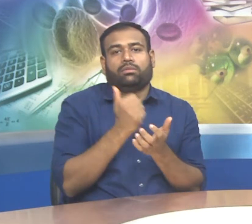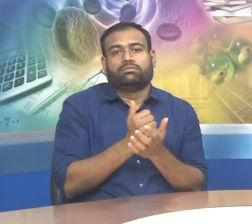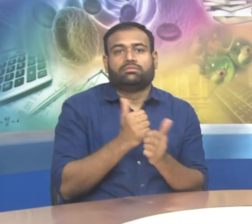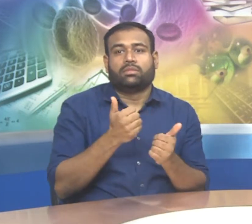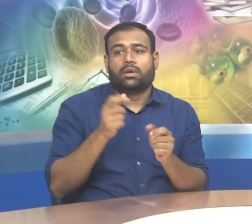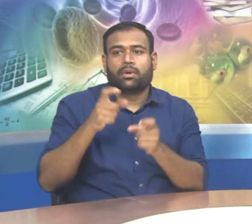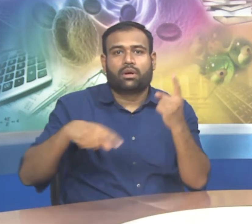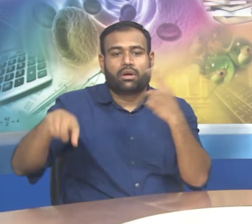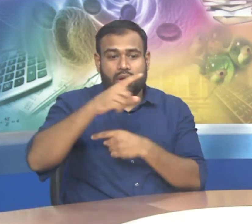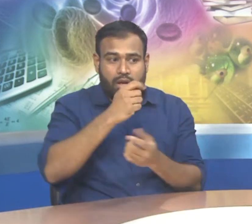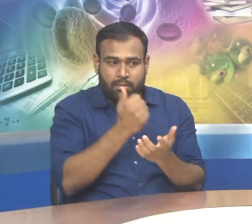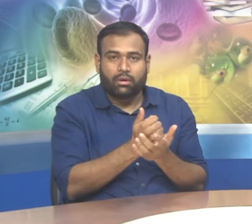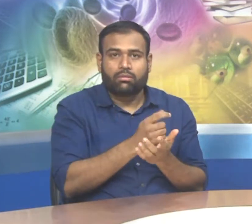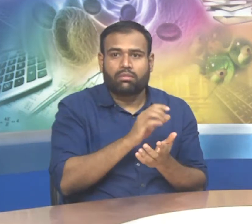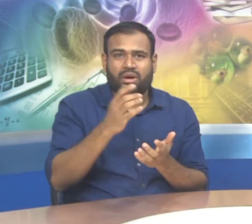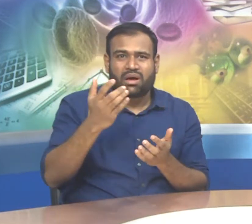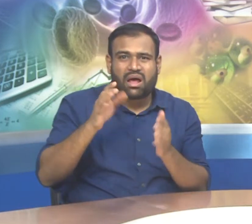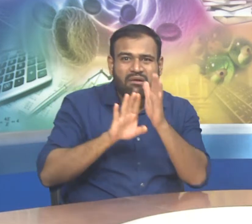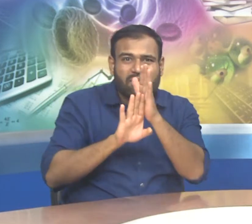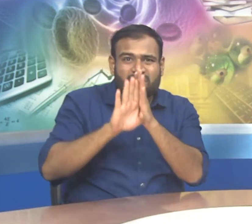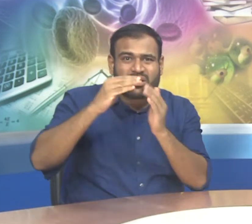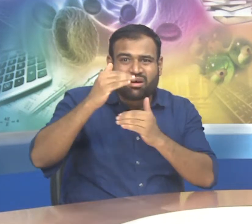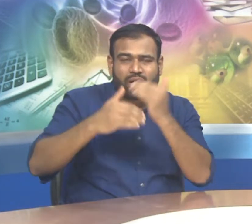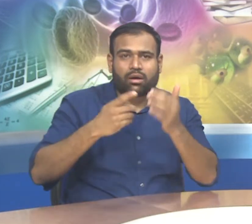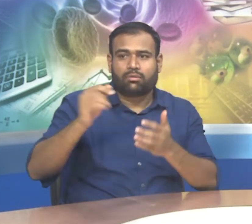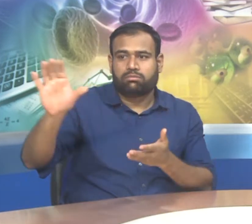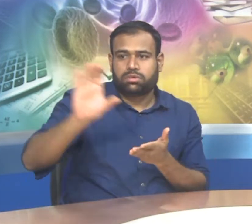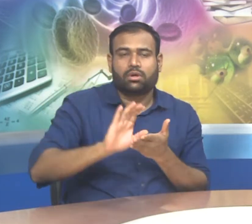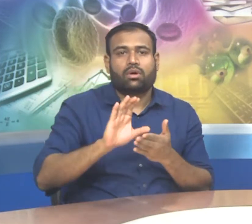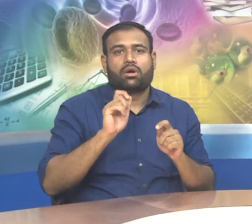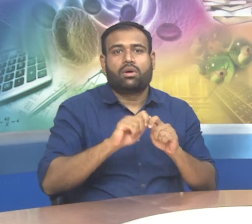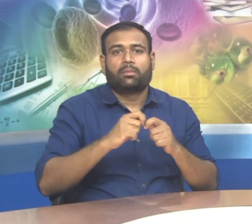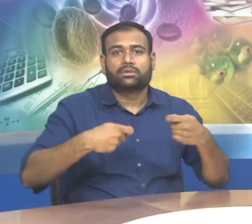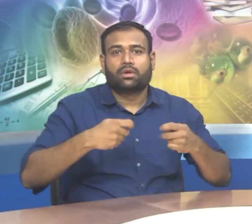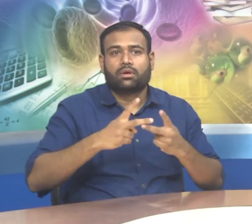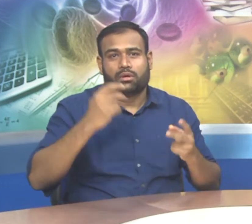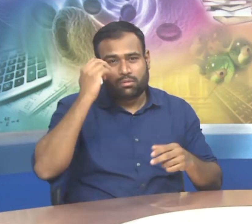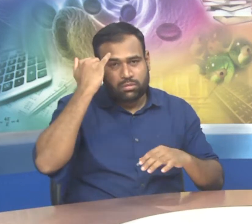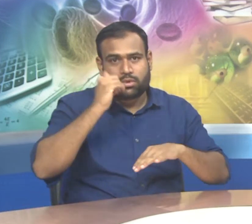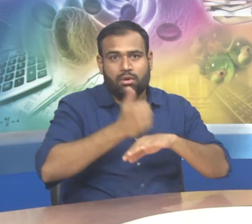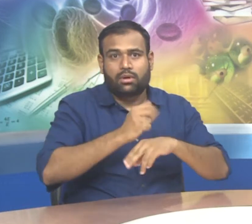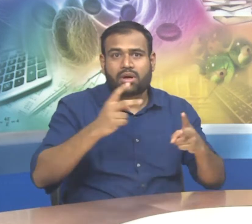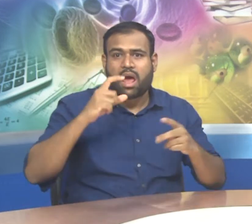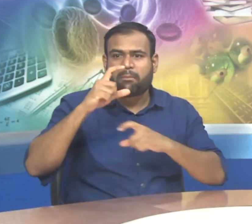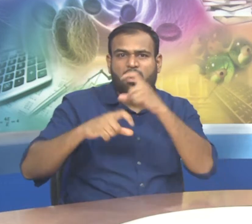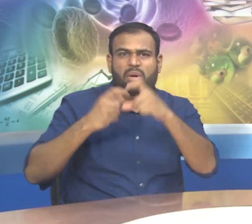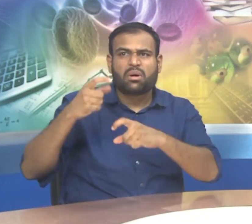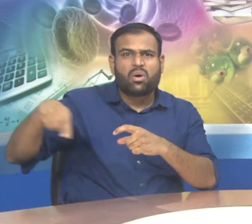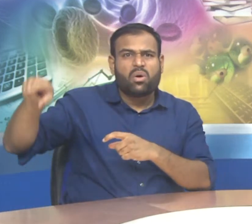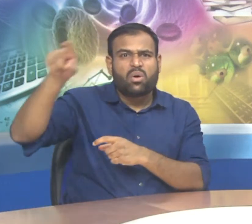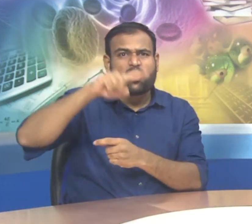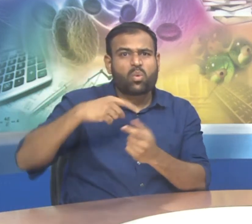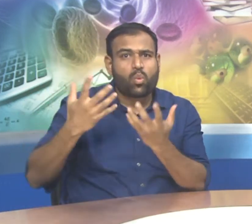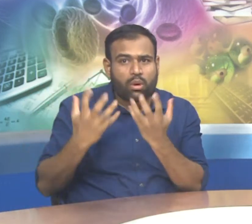debentures issued by the companies in case of undersubscription of the issue by the public.